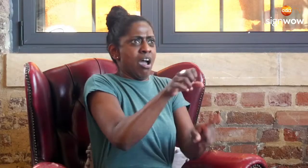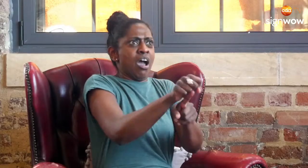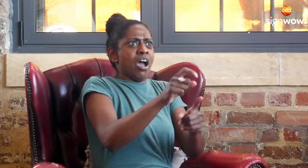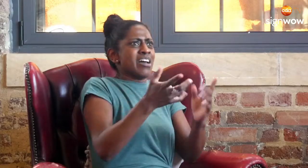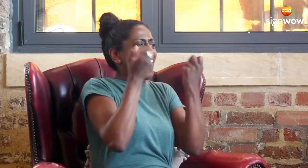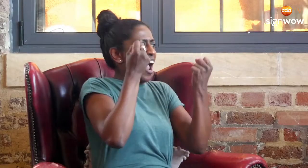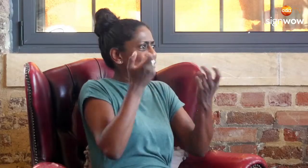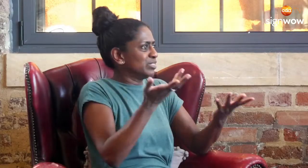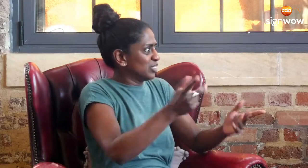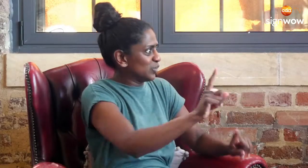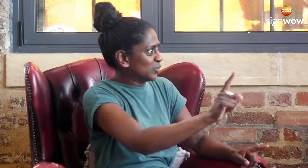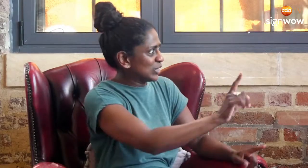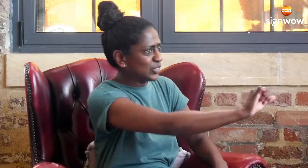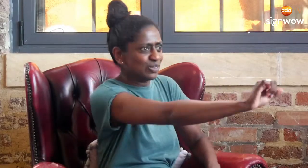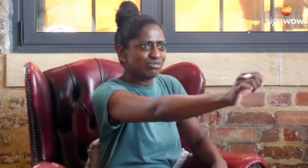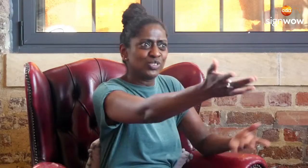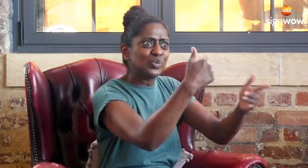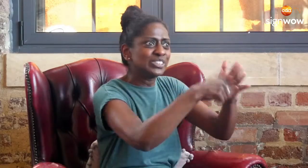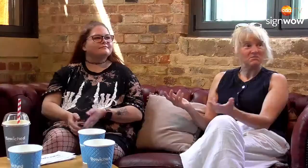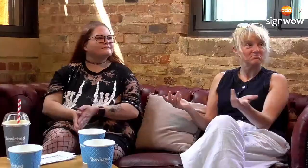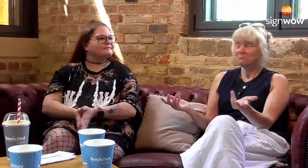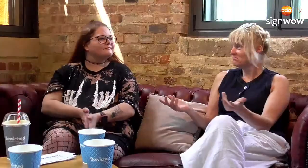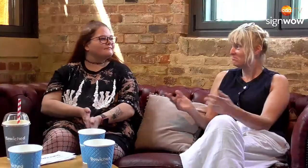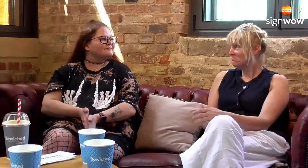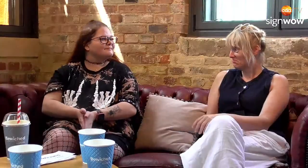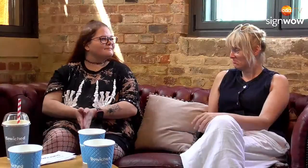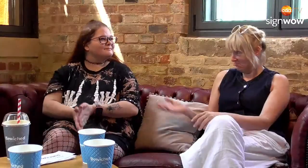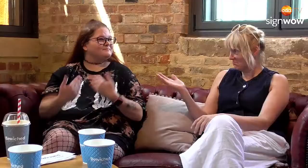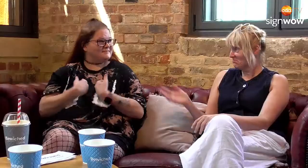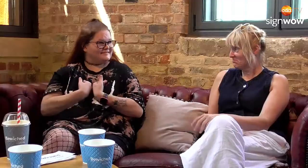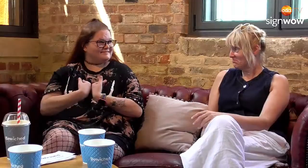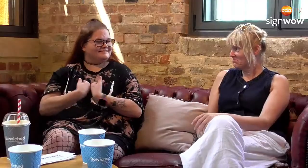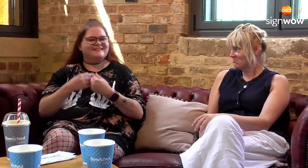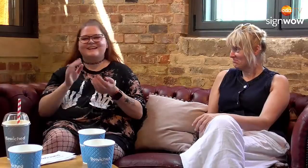many gorgeous places. And so please tell me, where would you go?